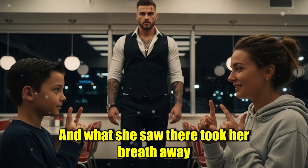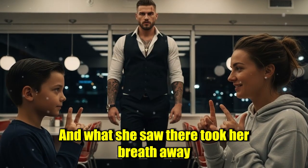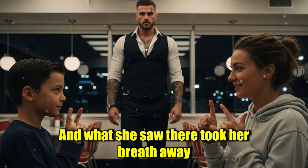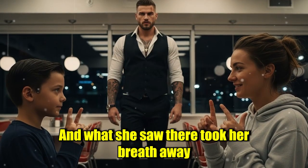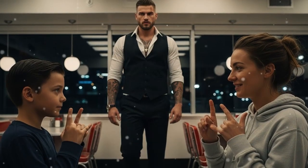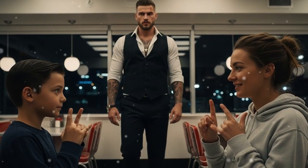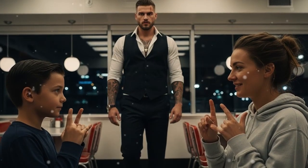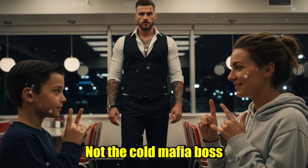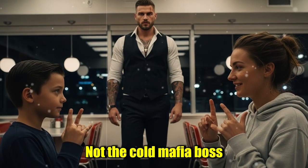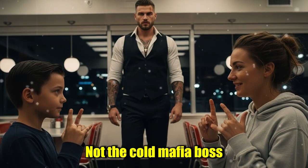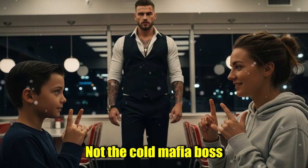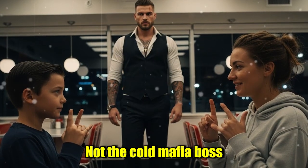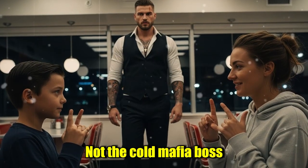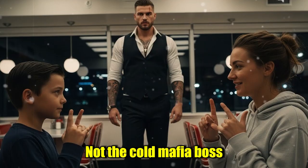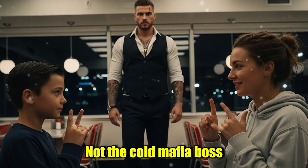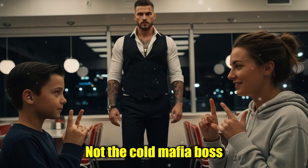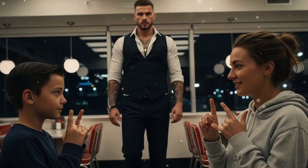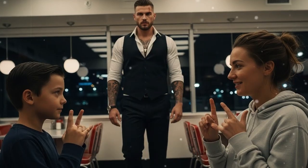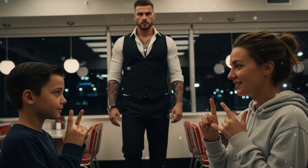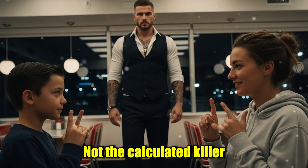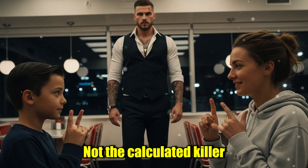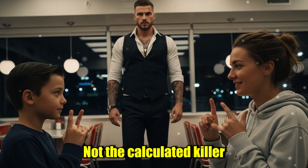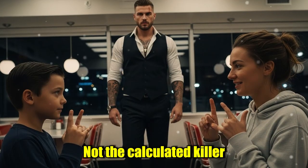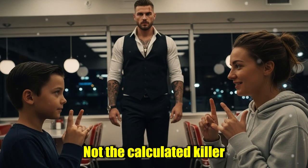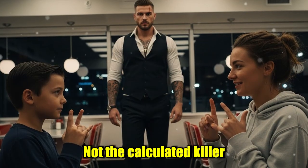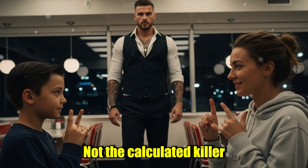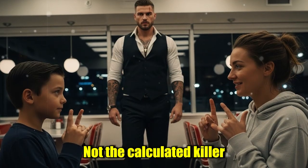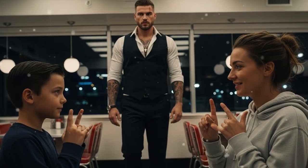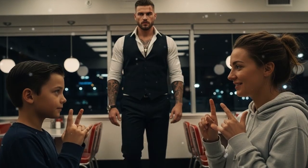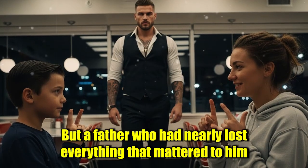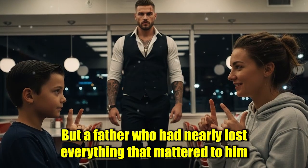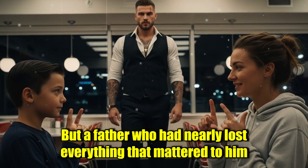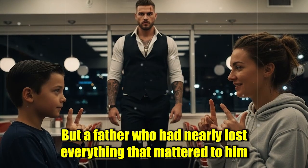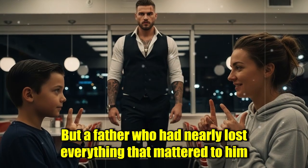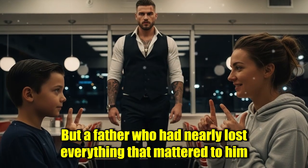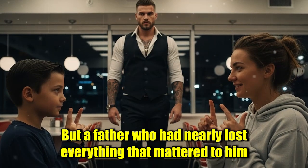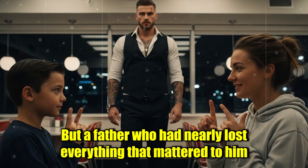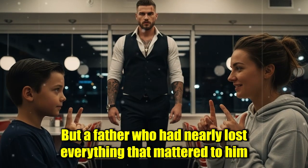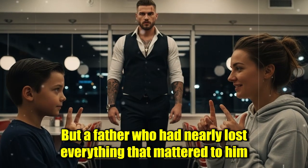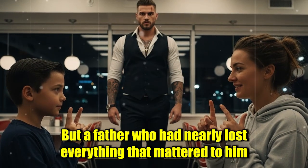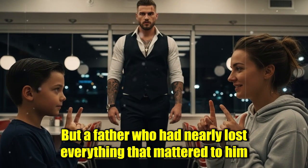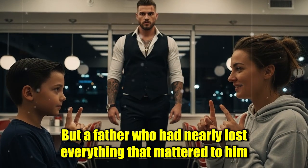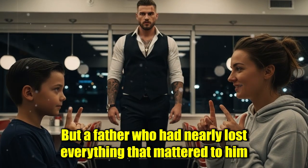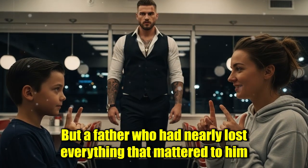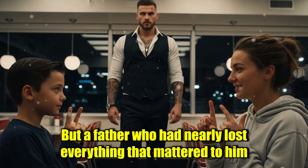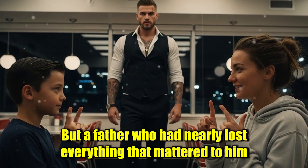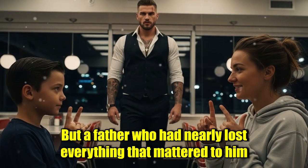breath away. Not the cold Mafia boss, not the calculated killer, but a father who had nearly lost everything that mattered